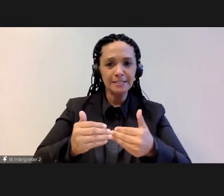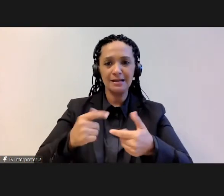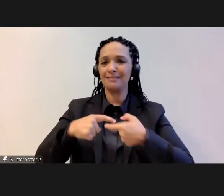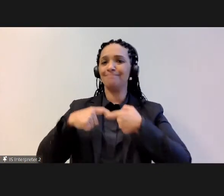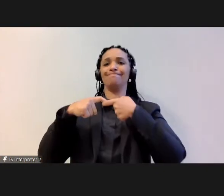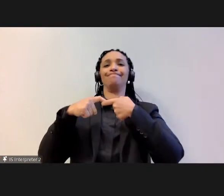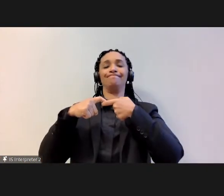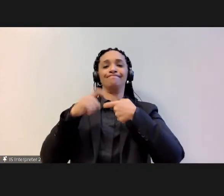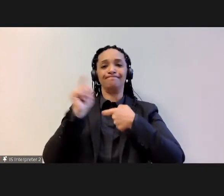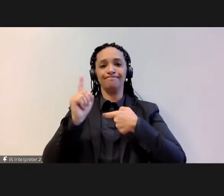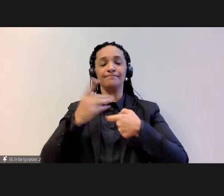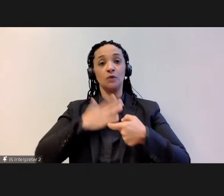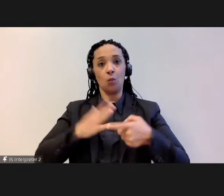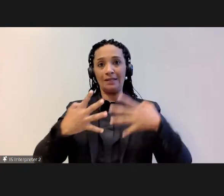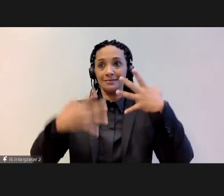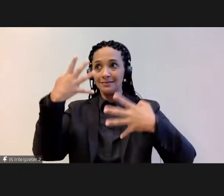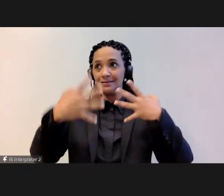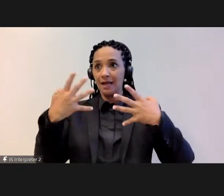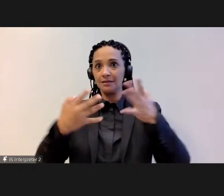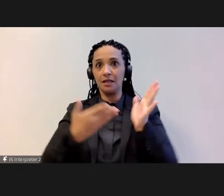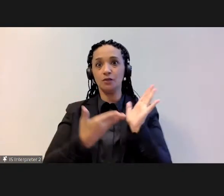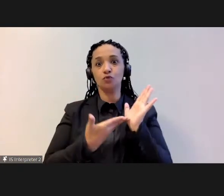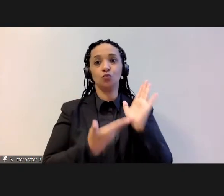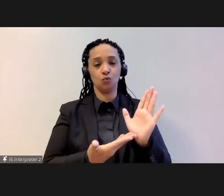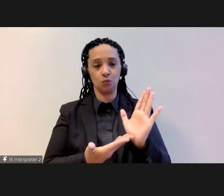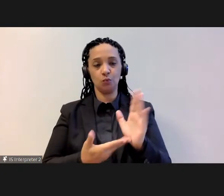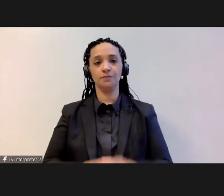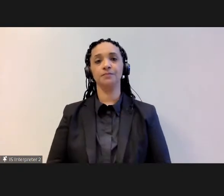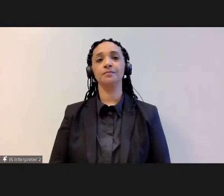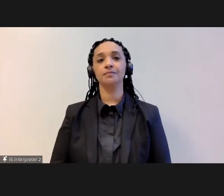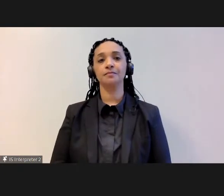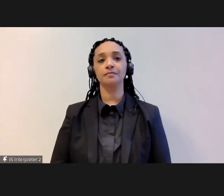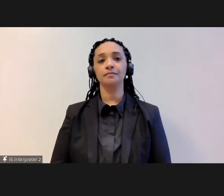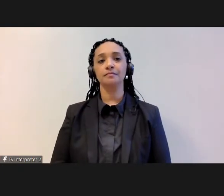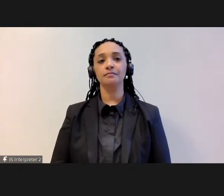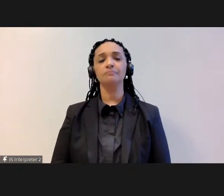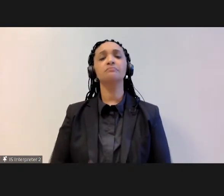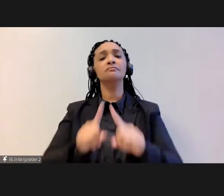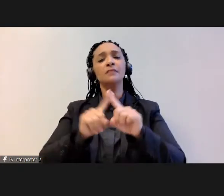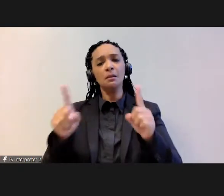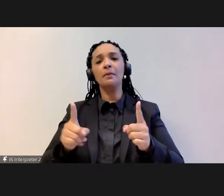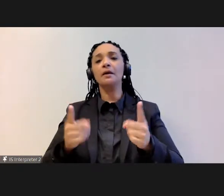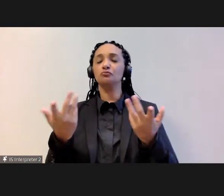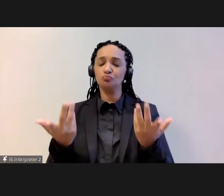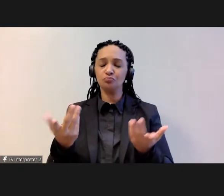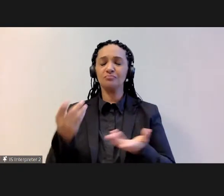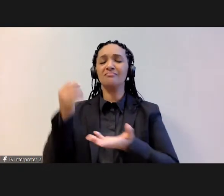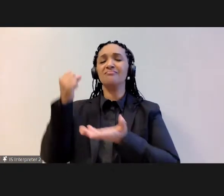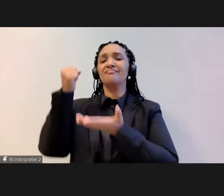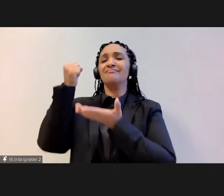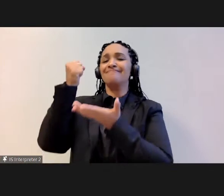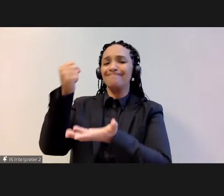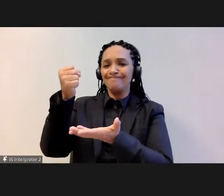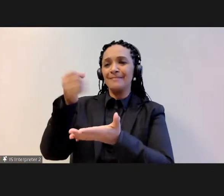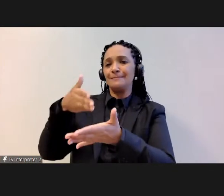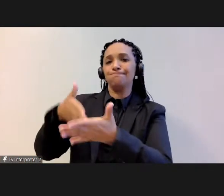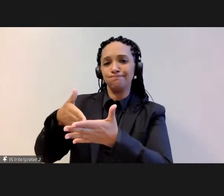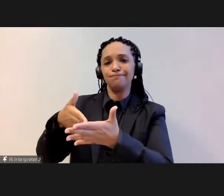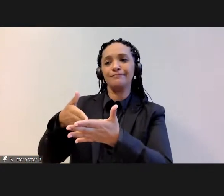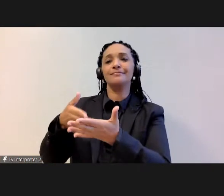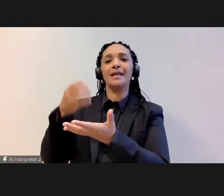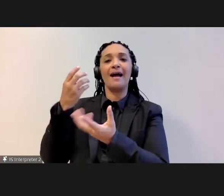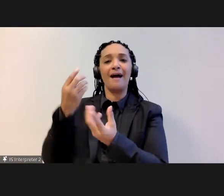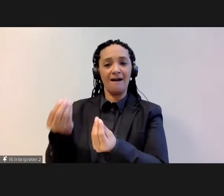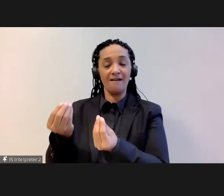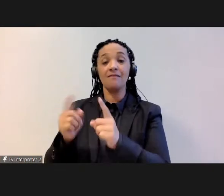to data availability. Over and above those financial resource challenges, we also have human